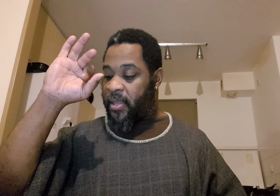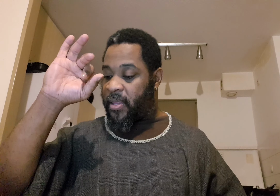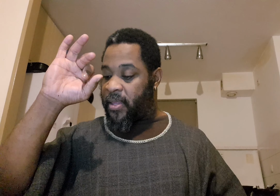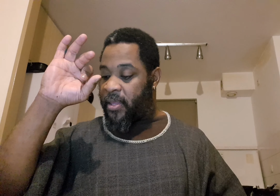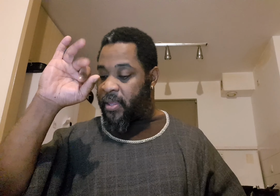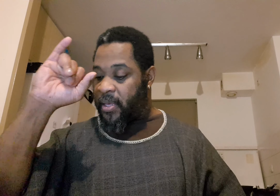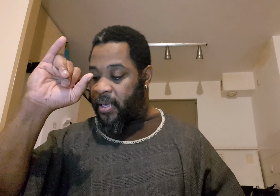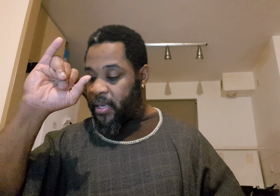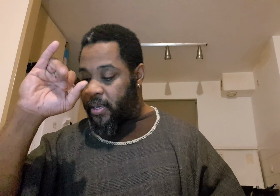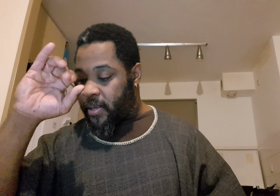iniquity